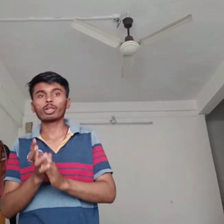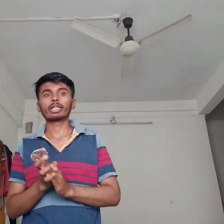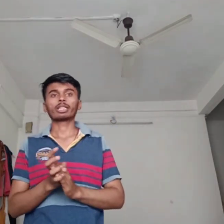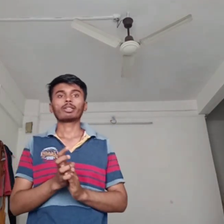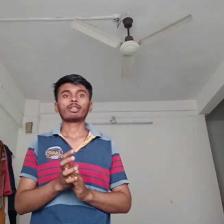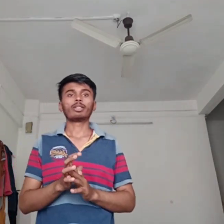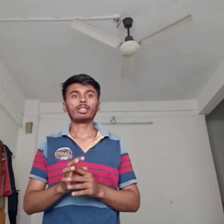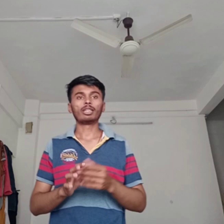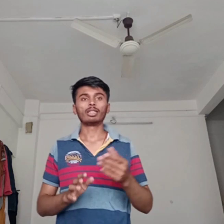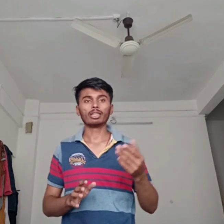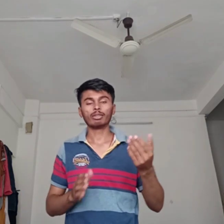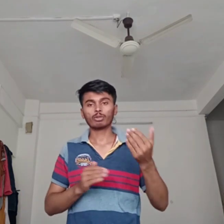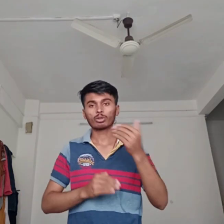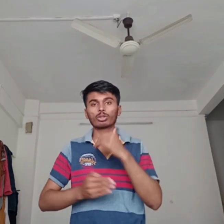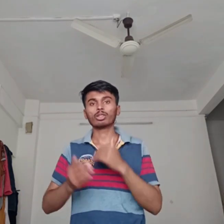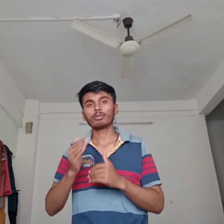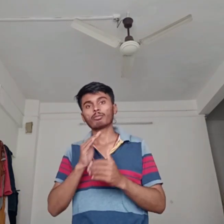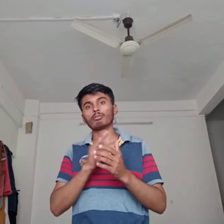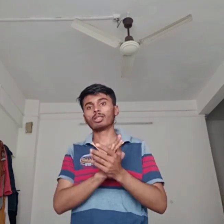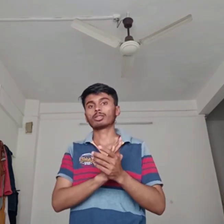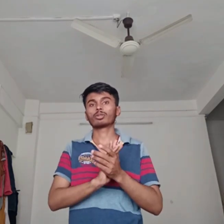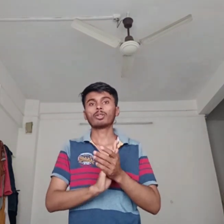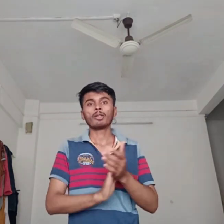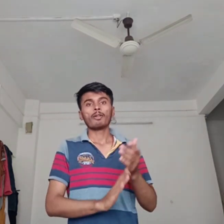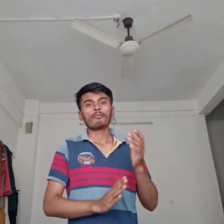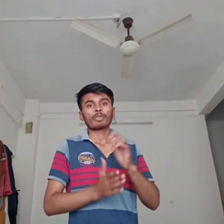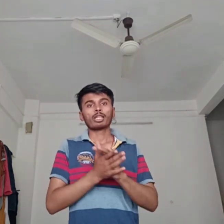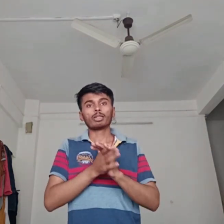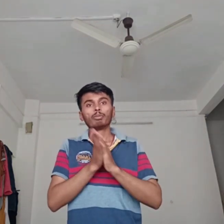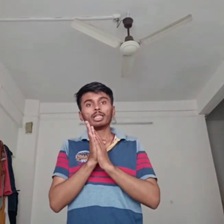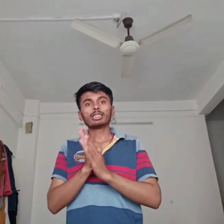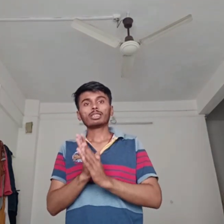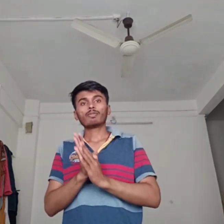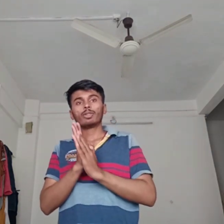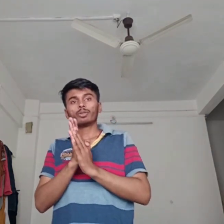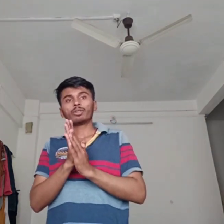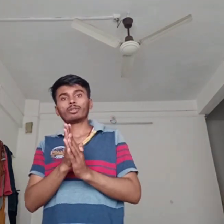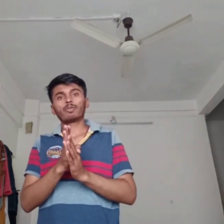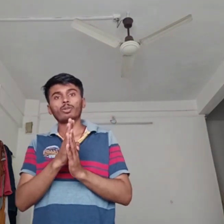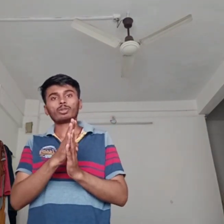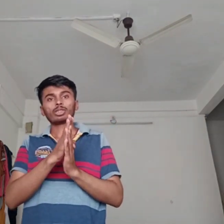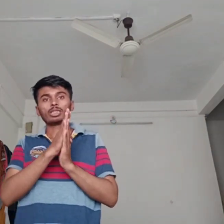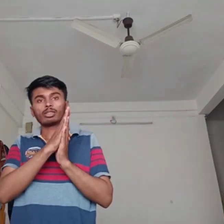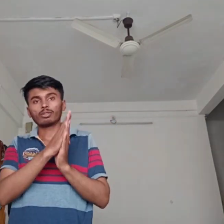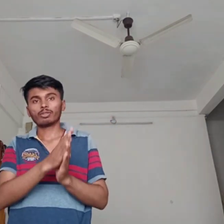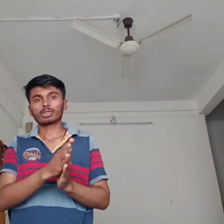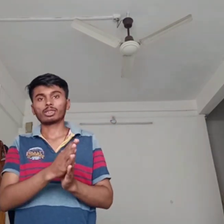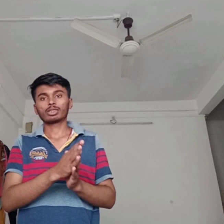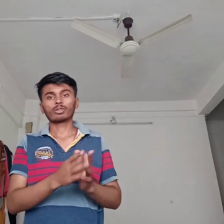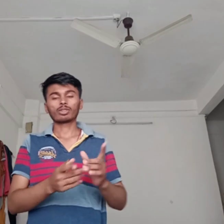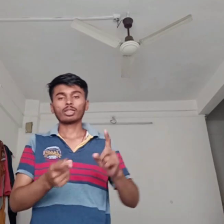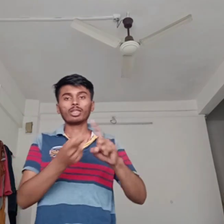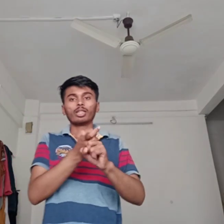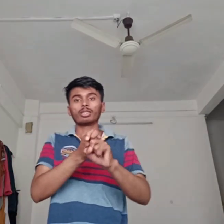circulate through the blood. So the blood is the fluid flows in the vessels. Okay, the